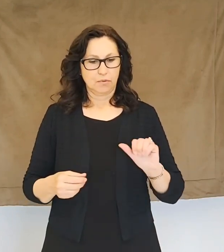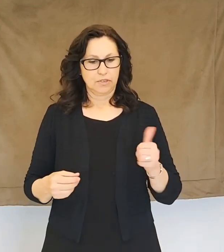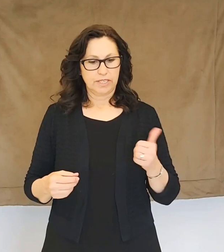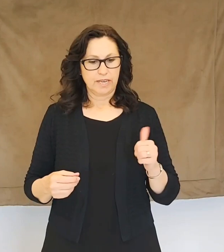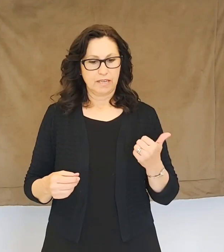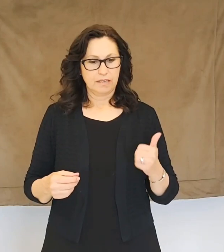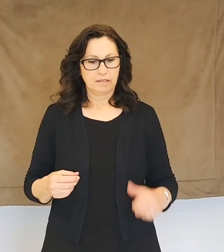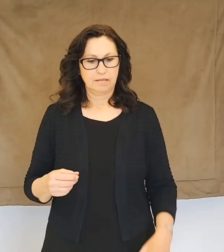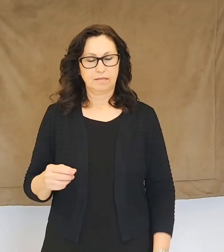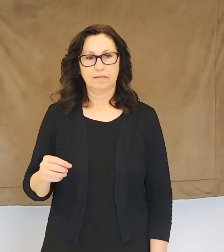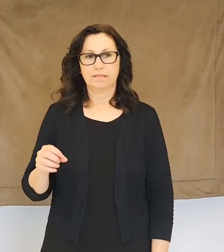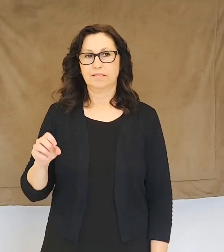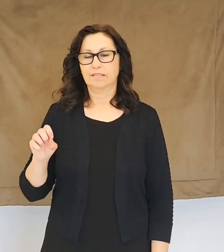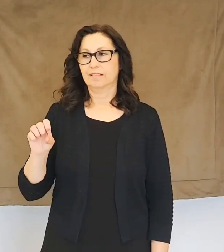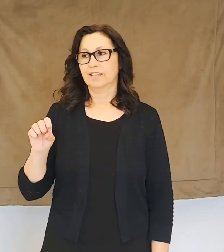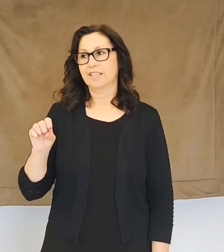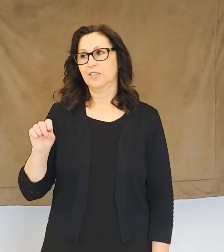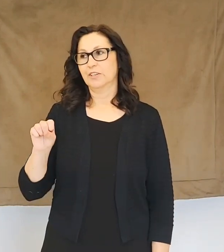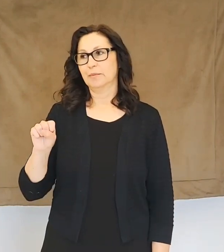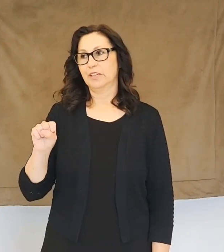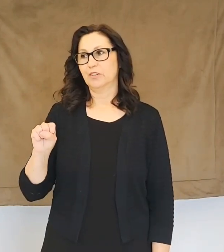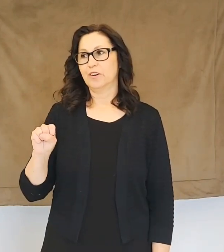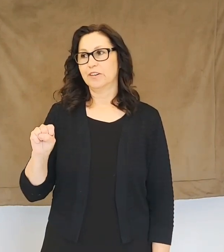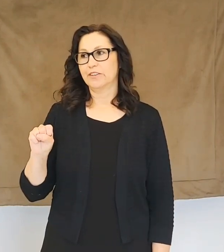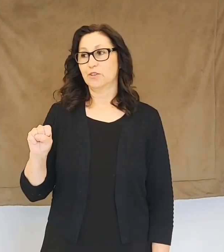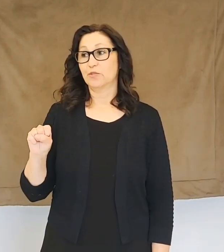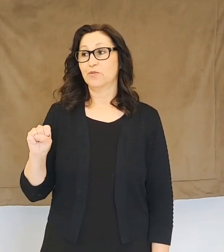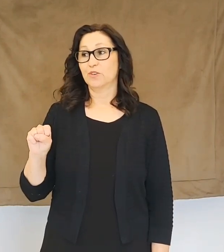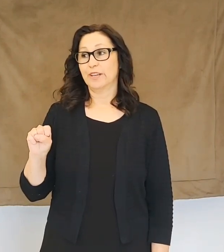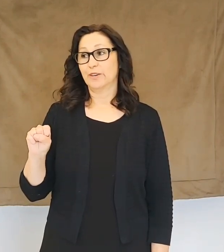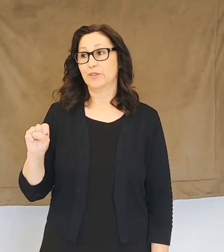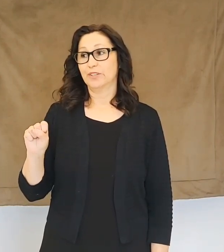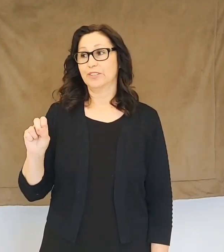Number 10, these are going to be a little harder. These are four-letter words.